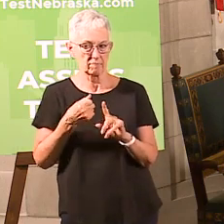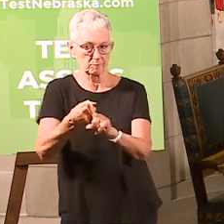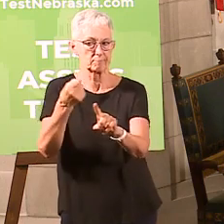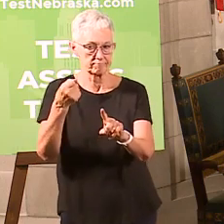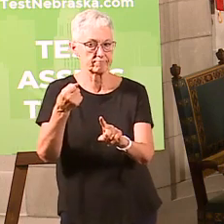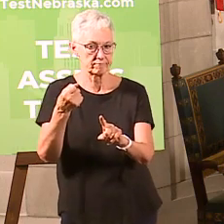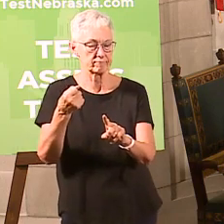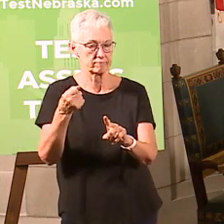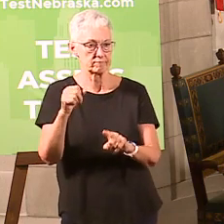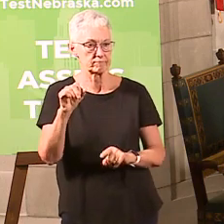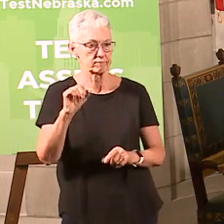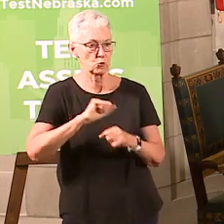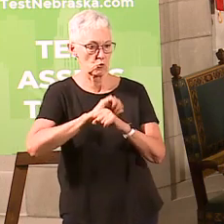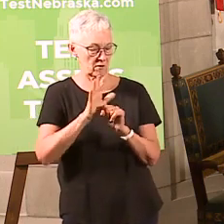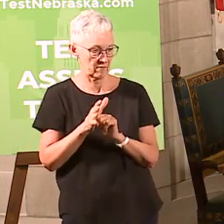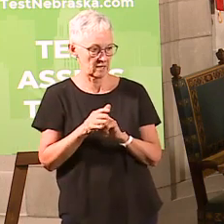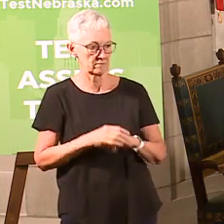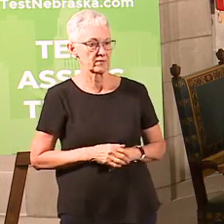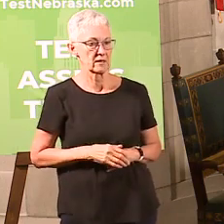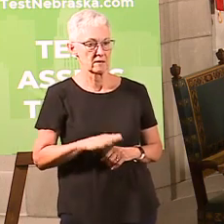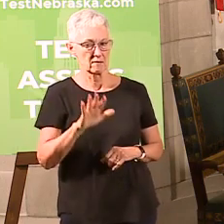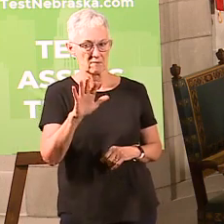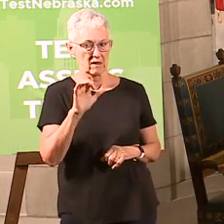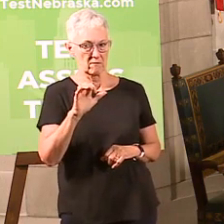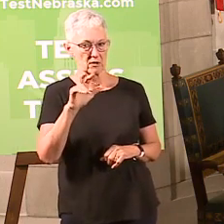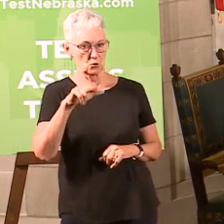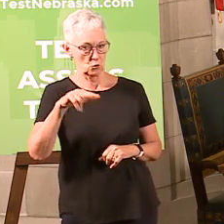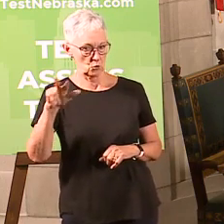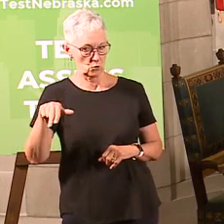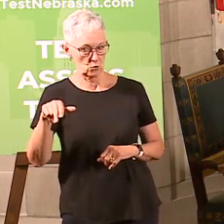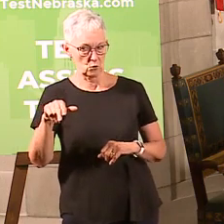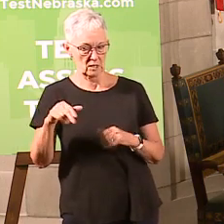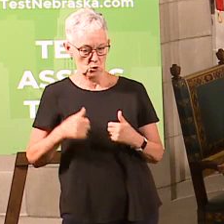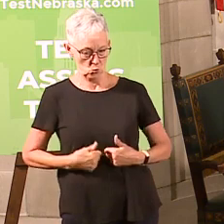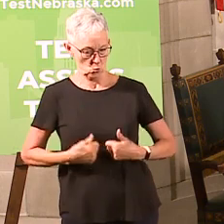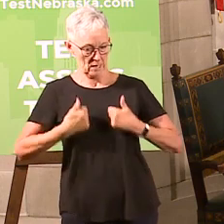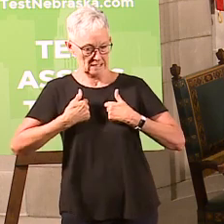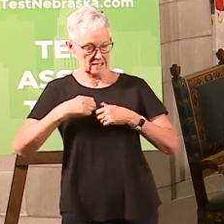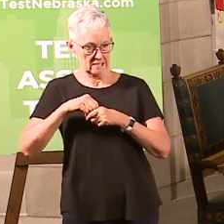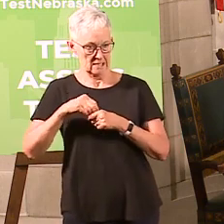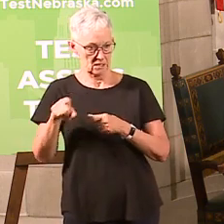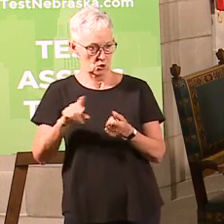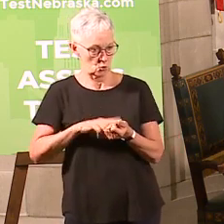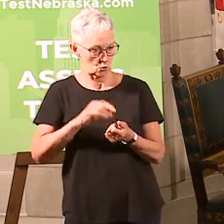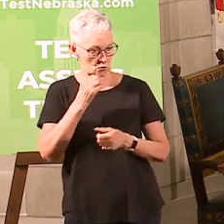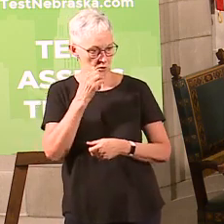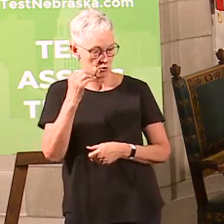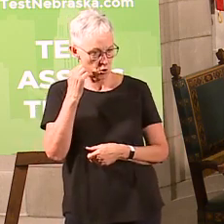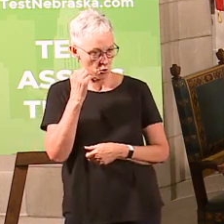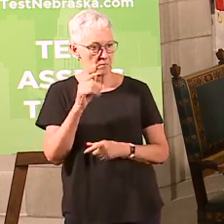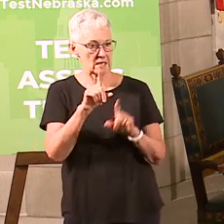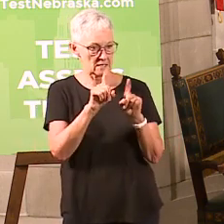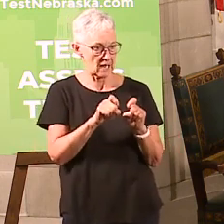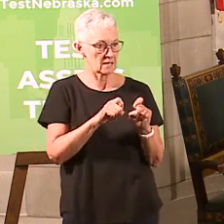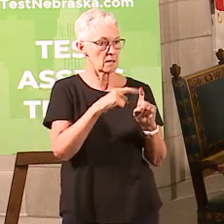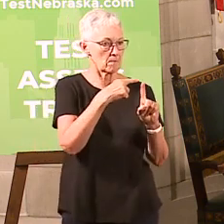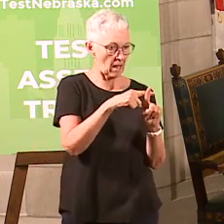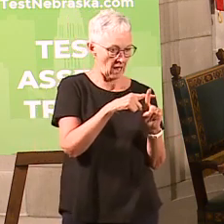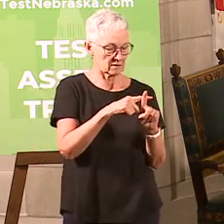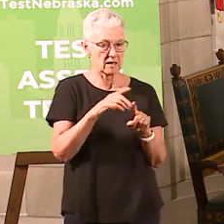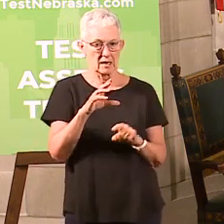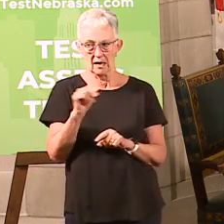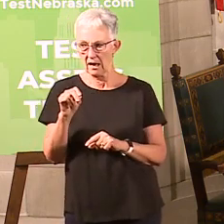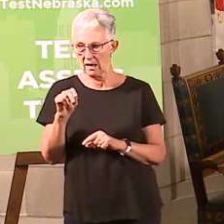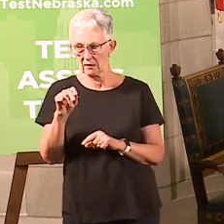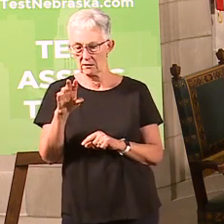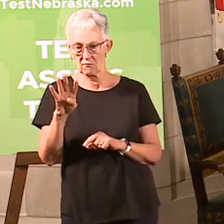533 residents of long-term care facilities that have tested positive, and 440 staff members that